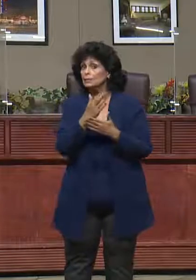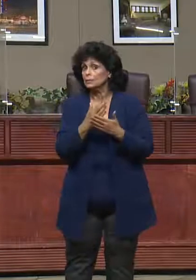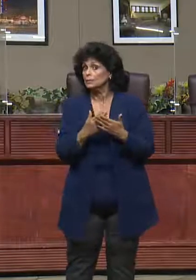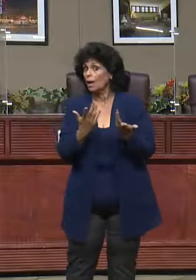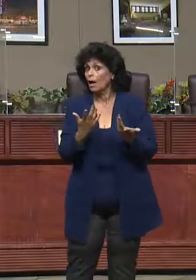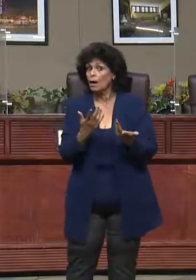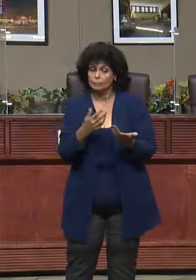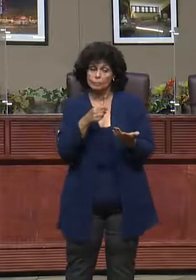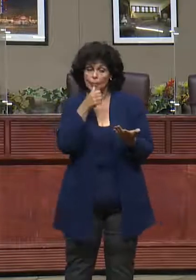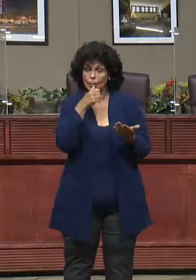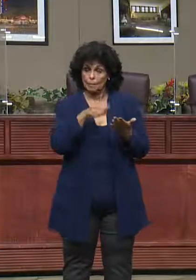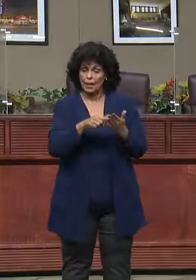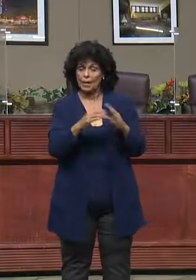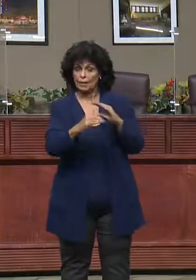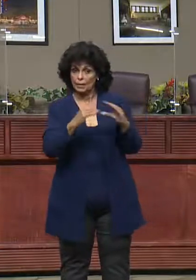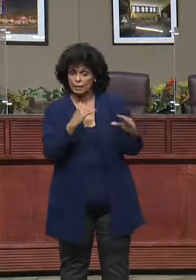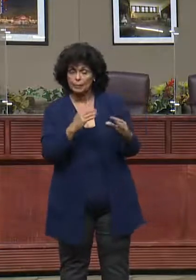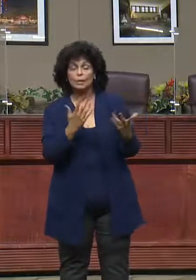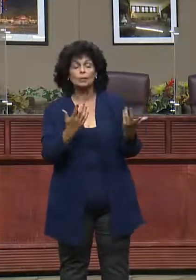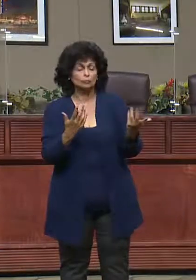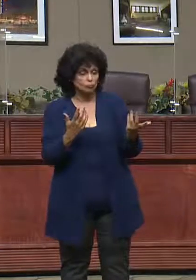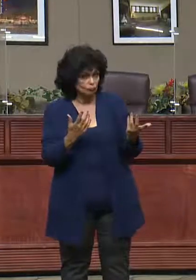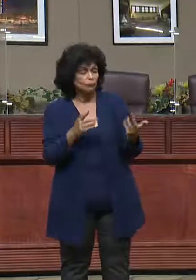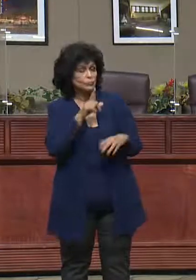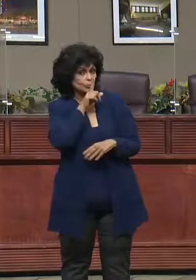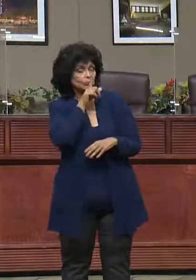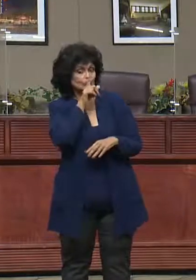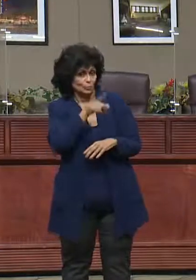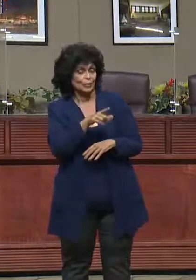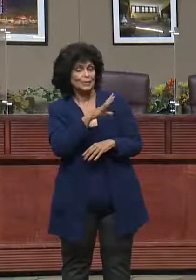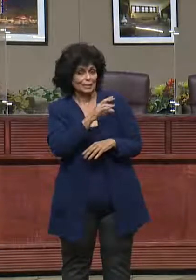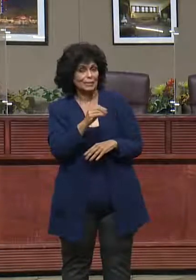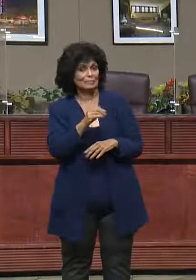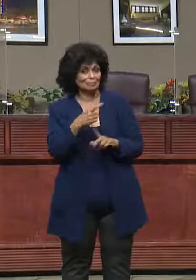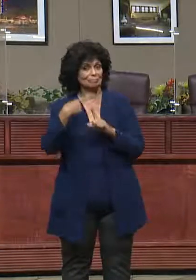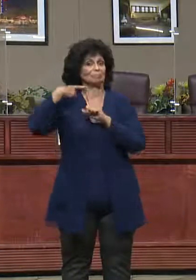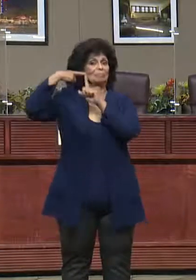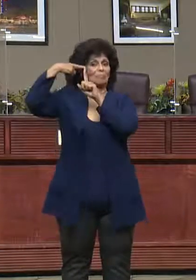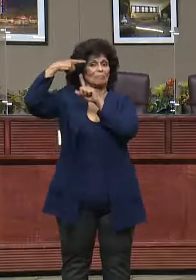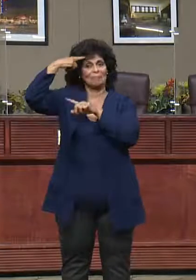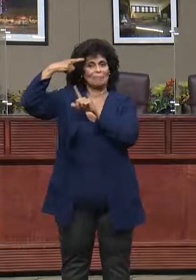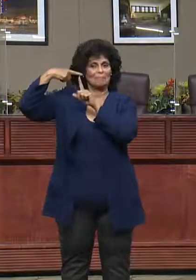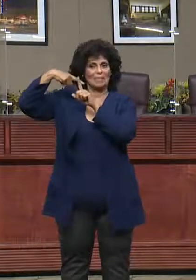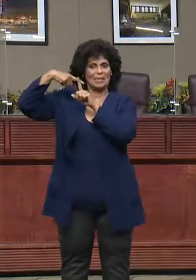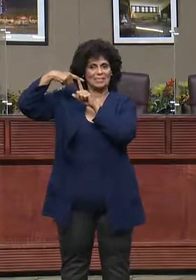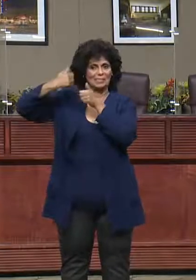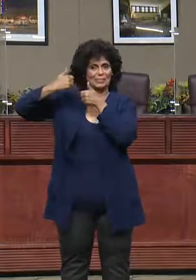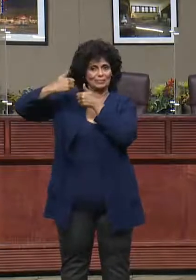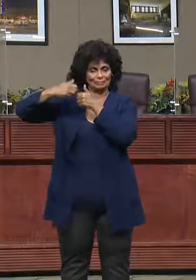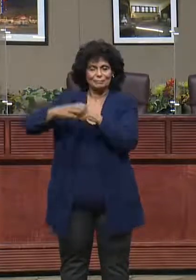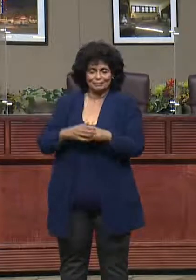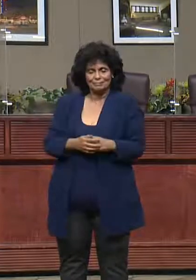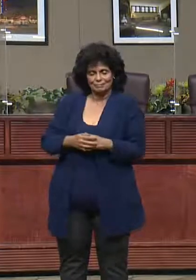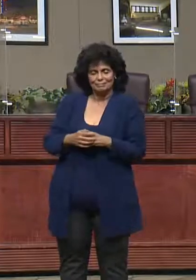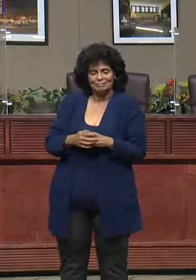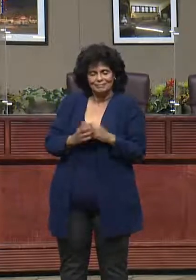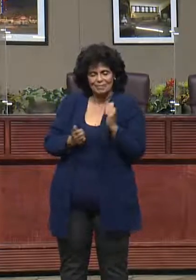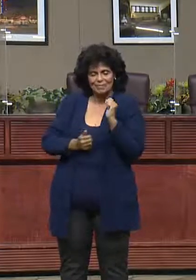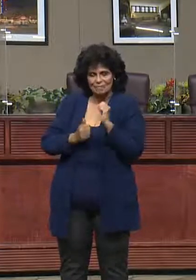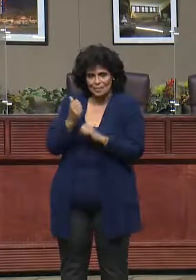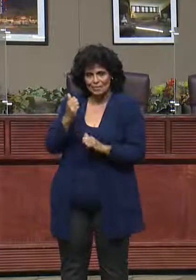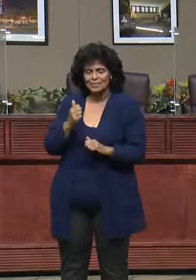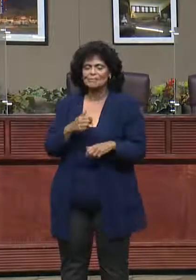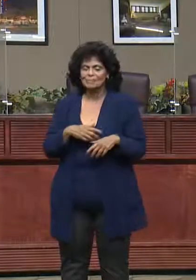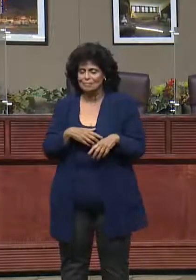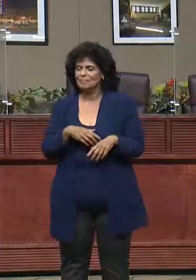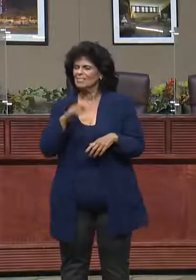emails. And by the way, most of the emails that I receive are positive. These emails affirm that we are on the